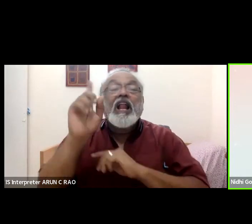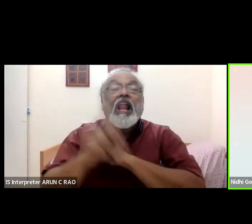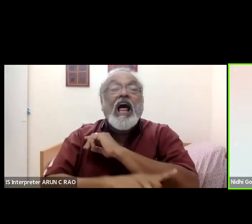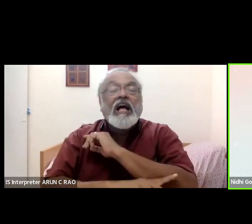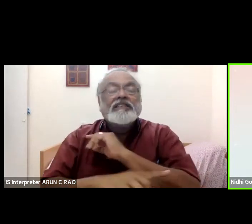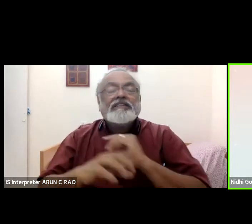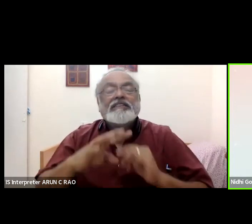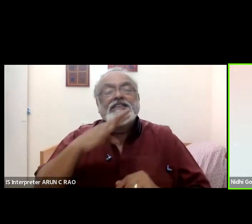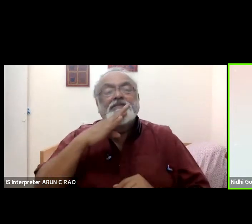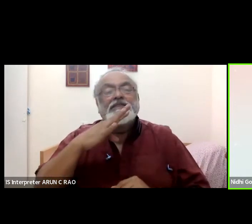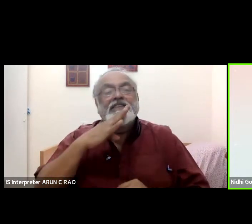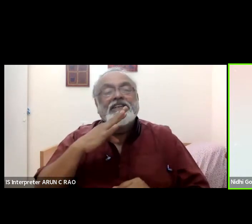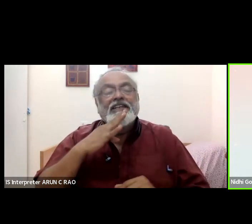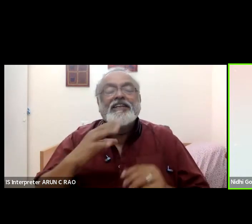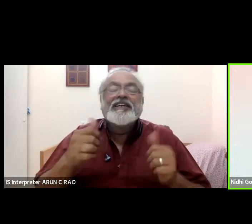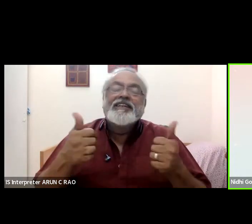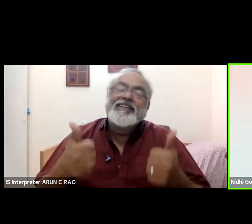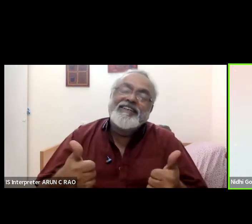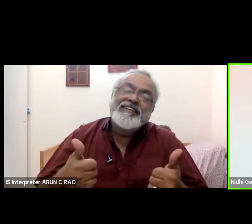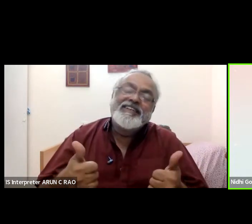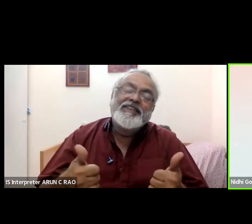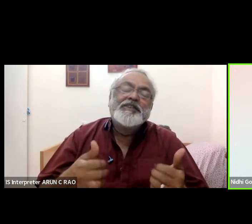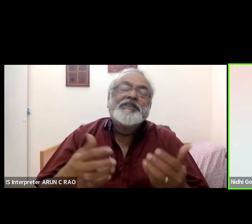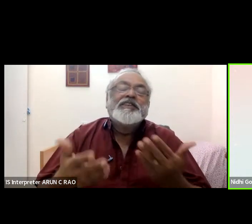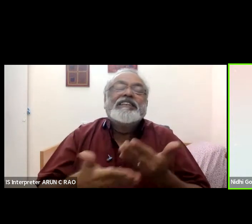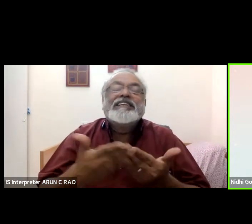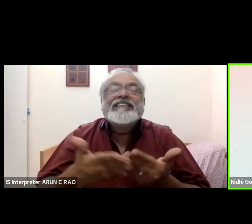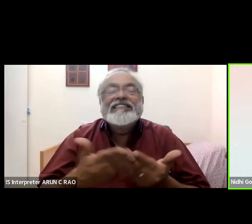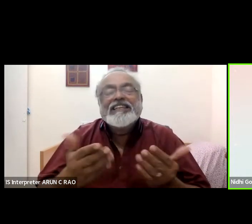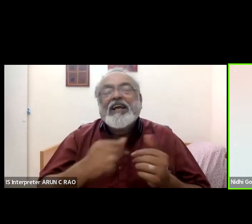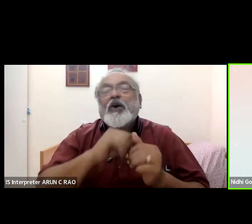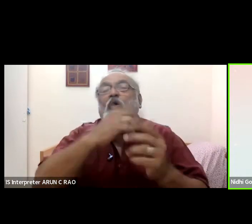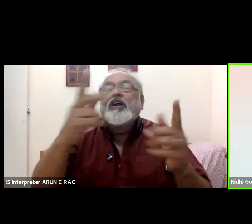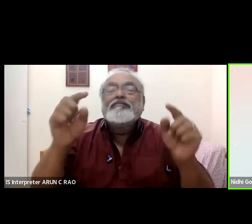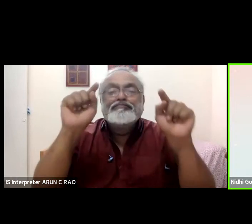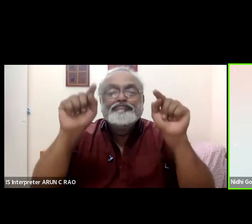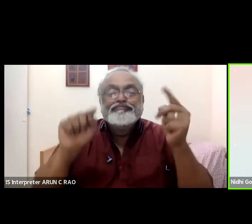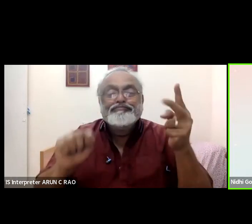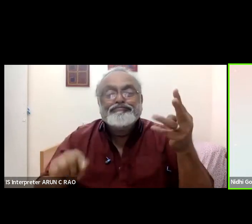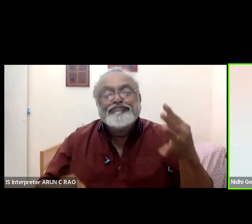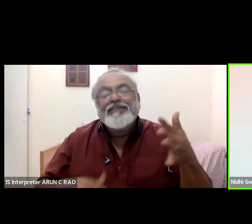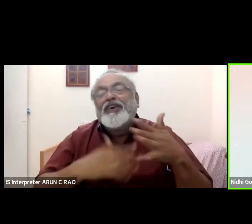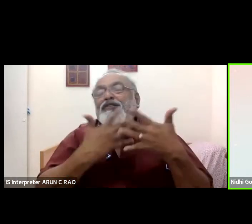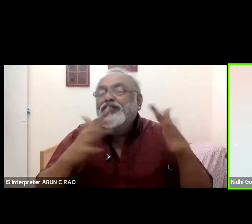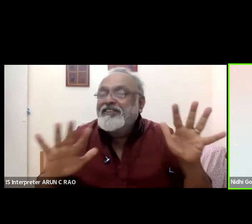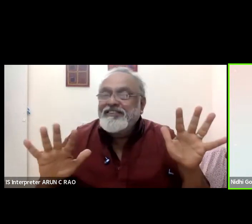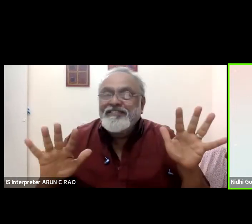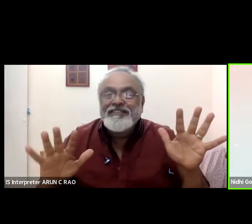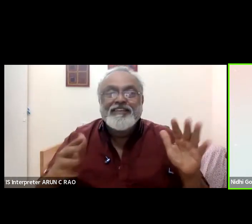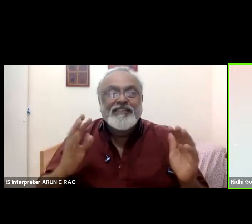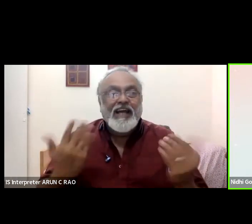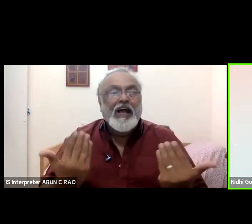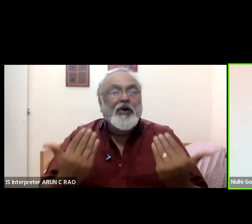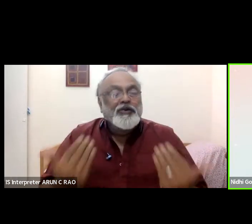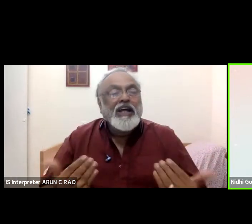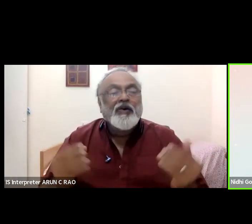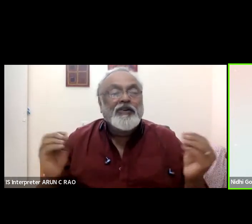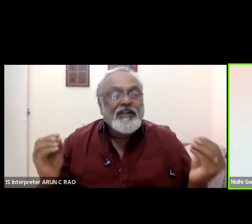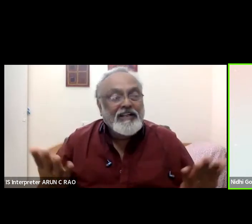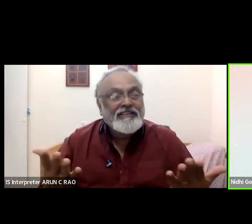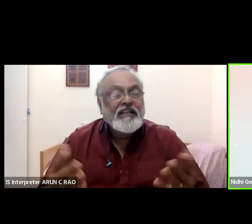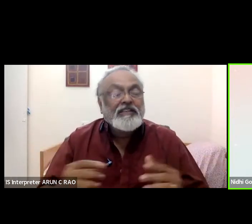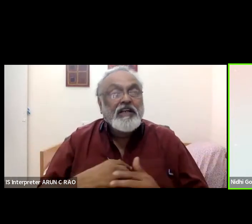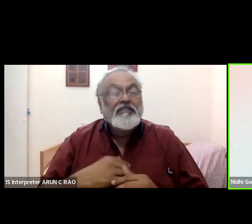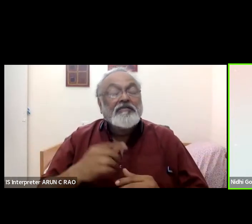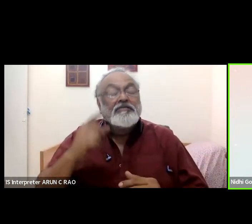the interesting information gaps that were there. But I will circle back by referring to one of our first speakers, thinking